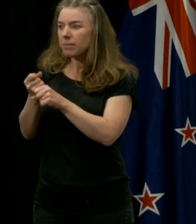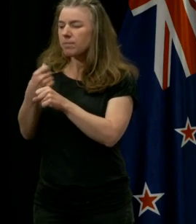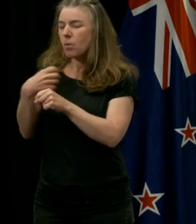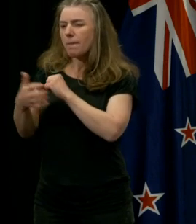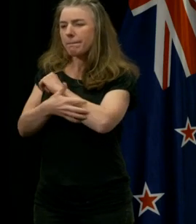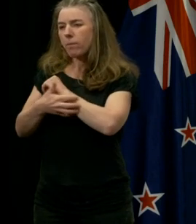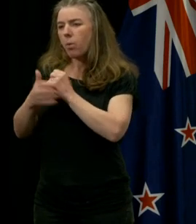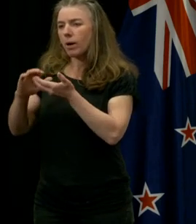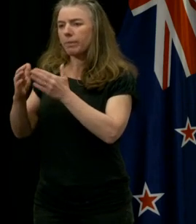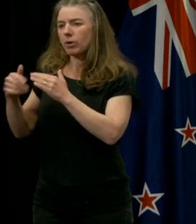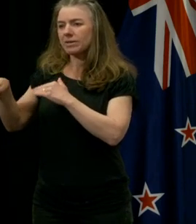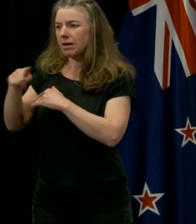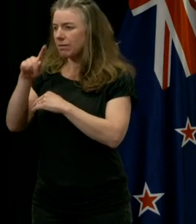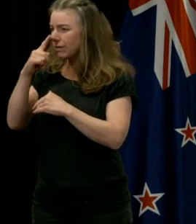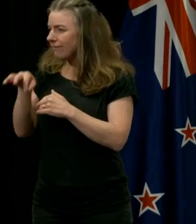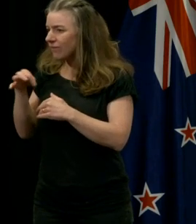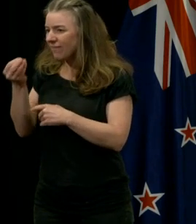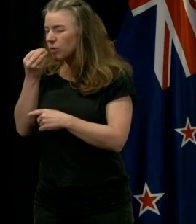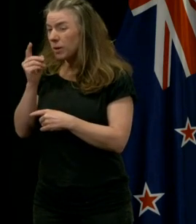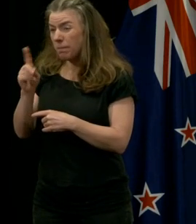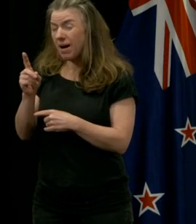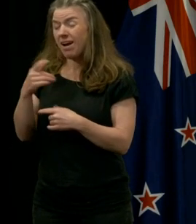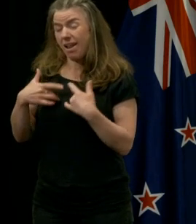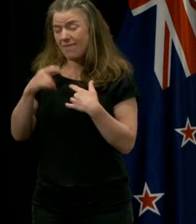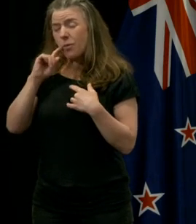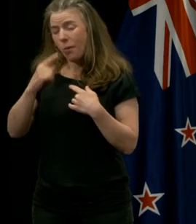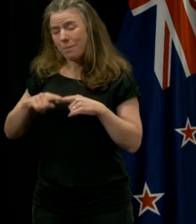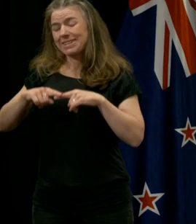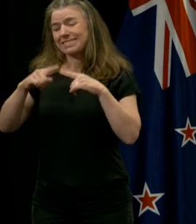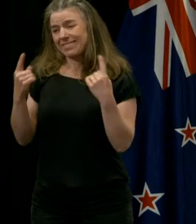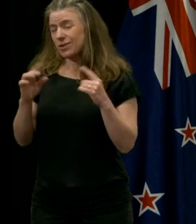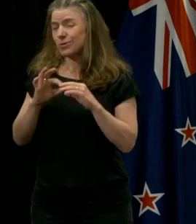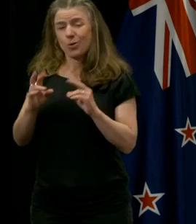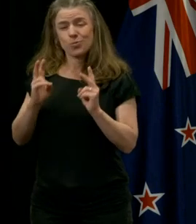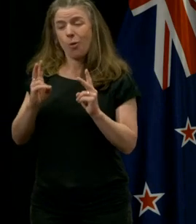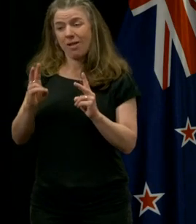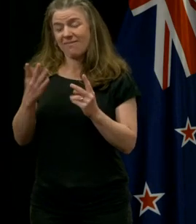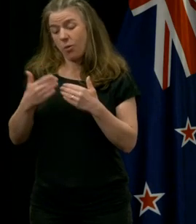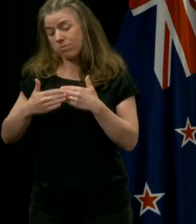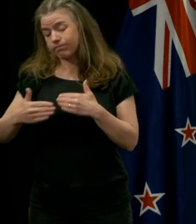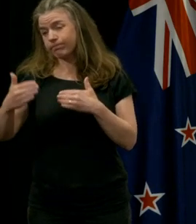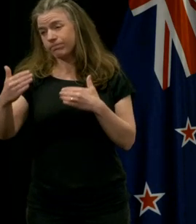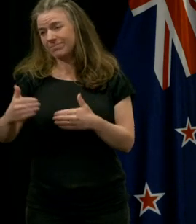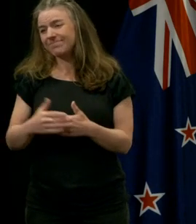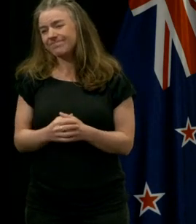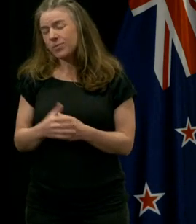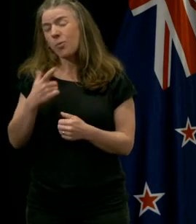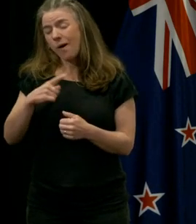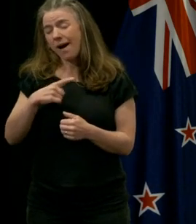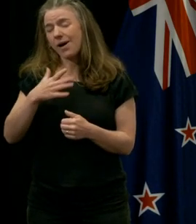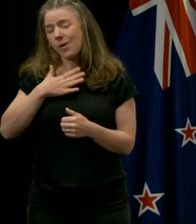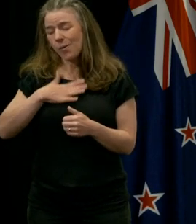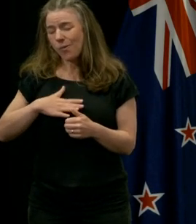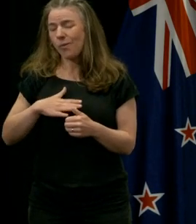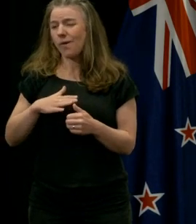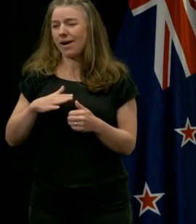vulnerable communities. But again, people cannot expect it to be life as normal, because it won't be for a period of time. And that's so we can keep this period